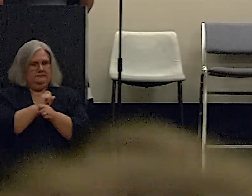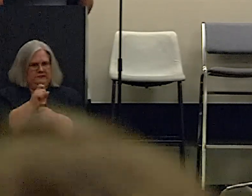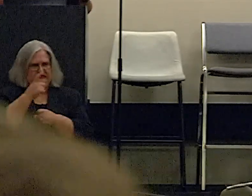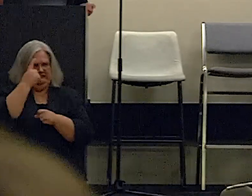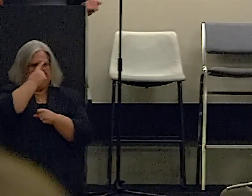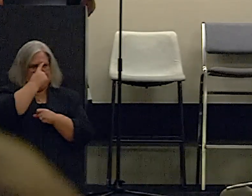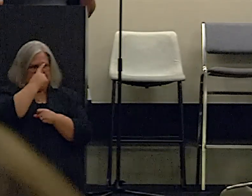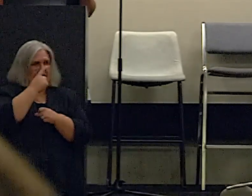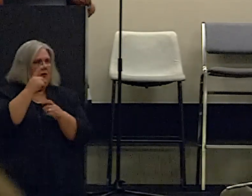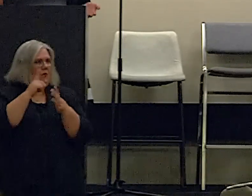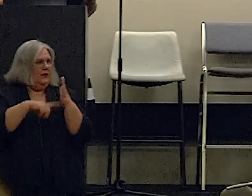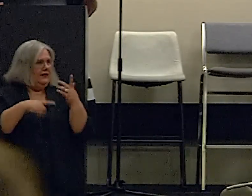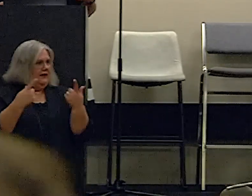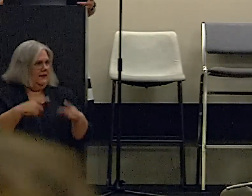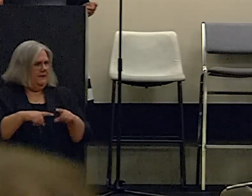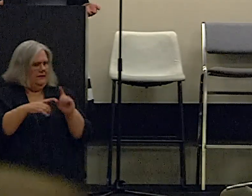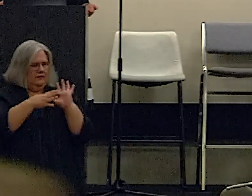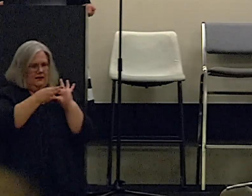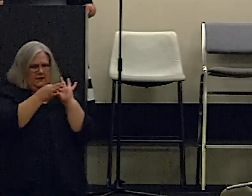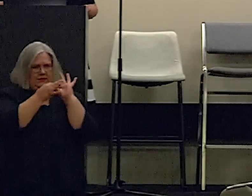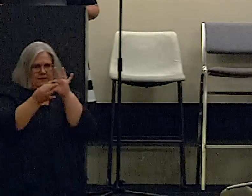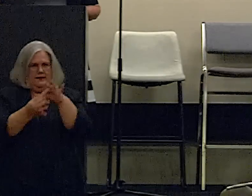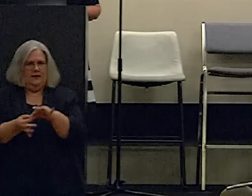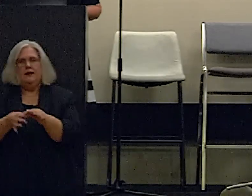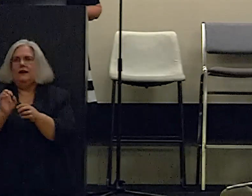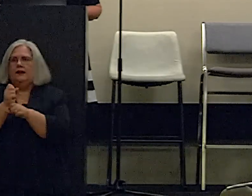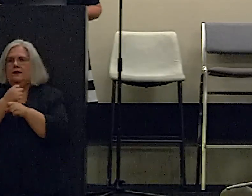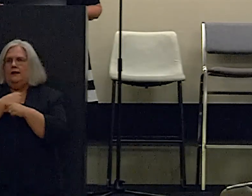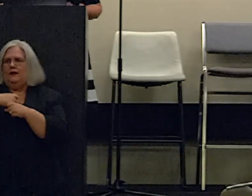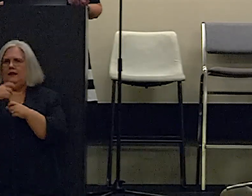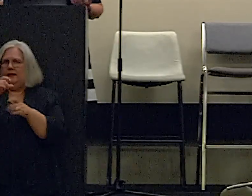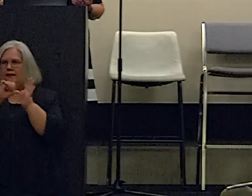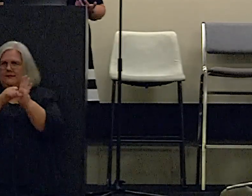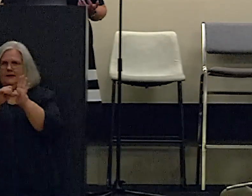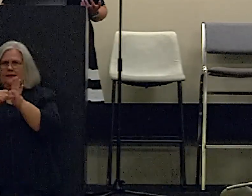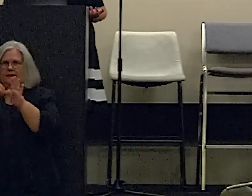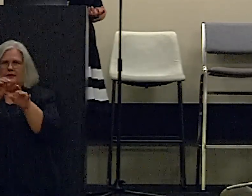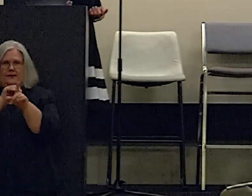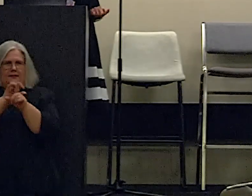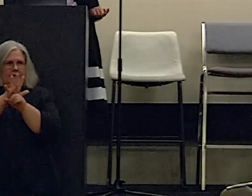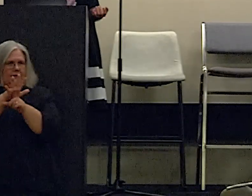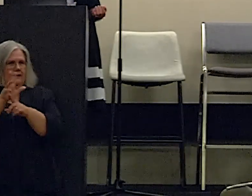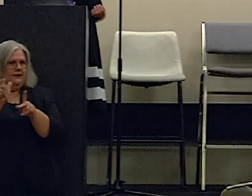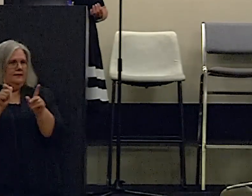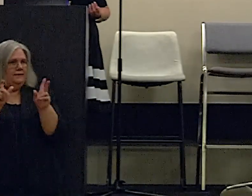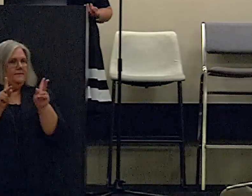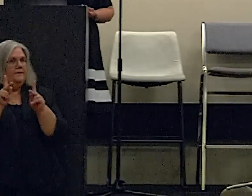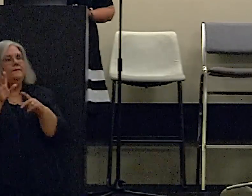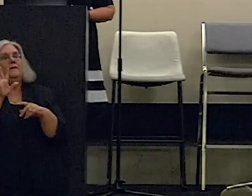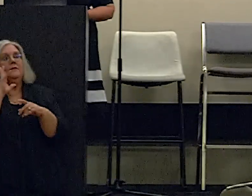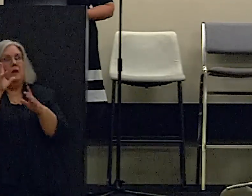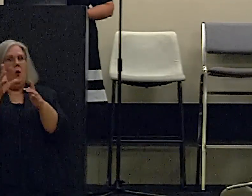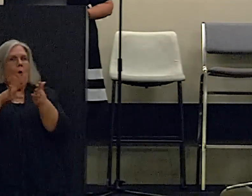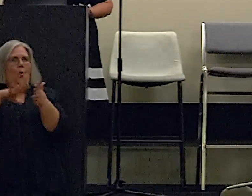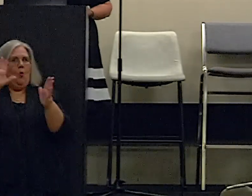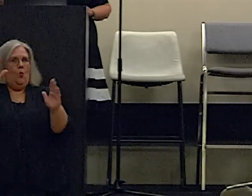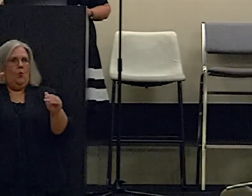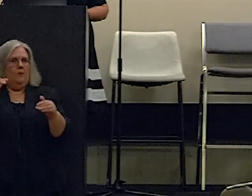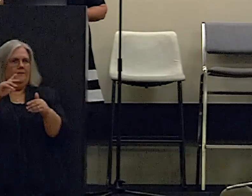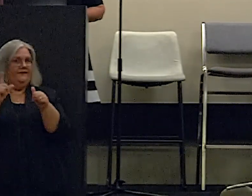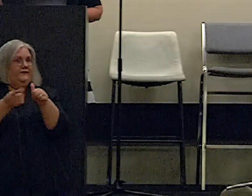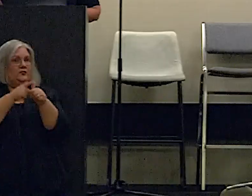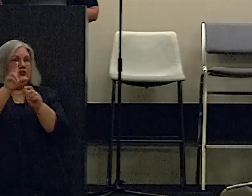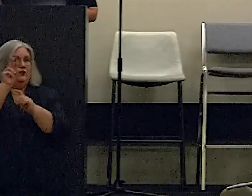what's happening as we are starting to make impressions? Well, I hope you do, because the first 30 seconds of